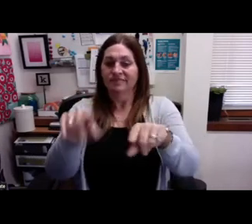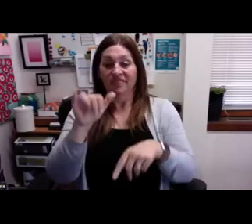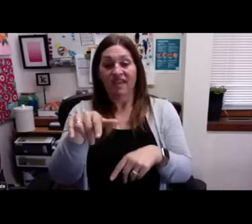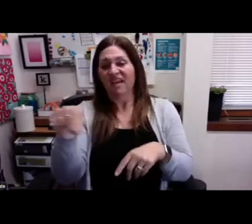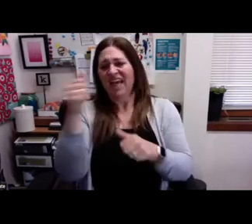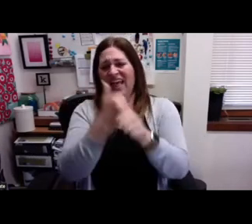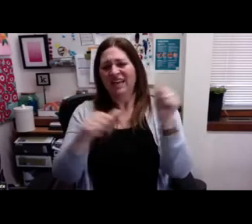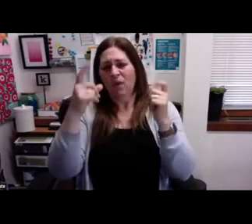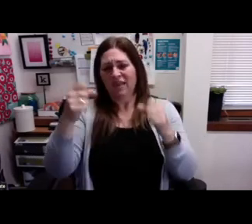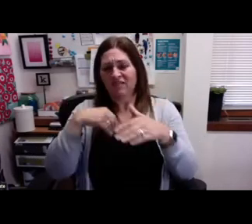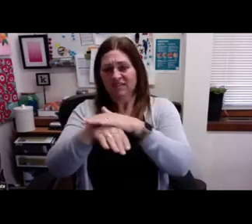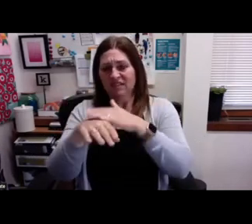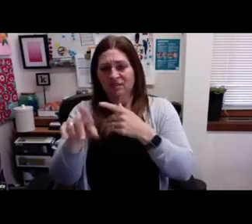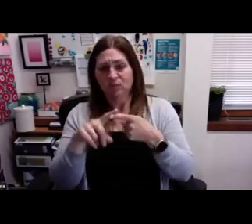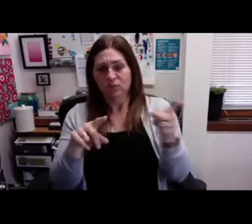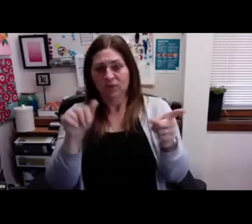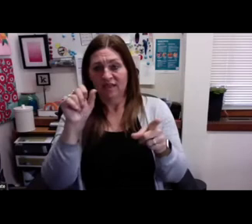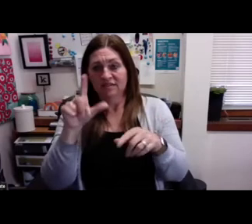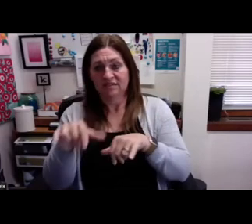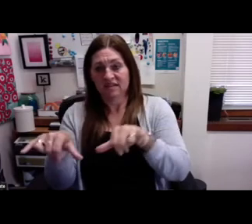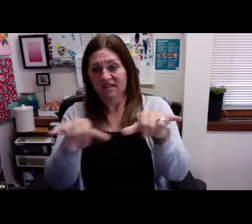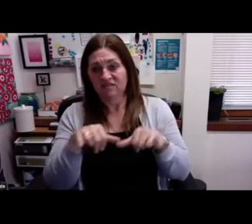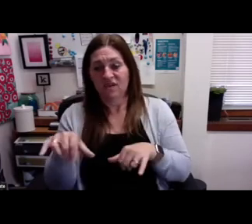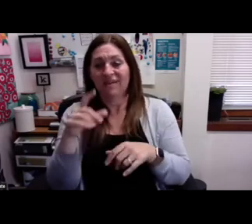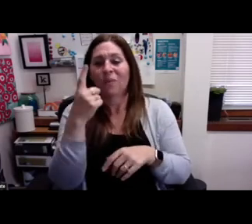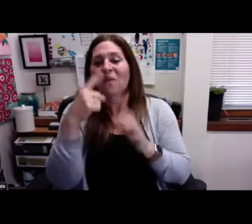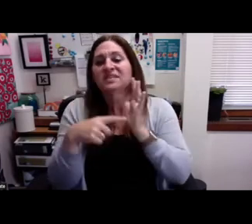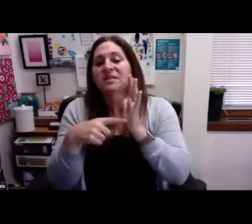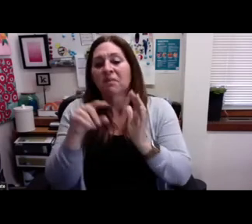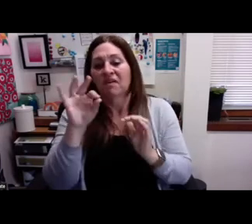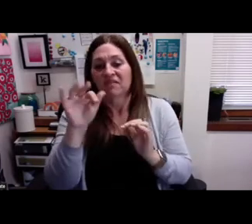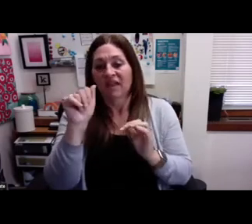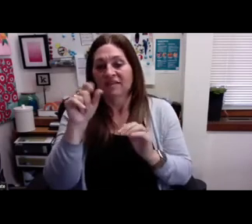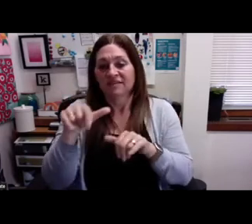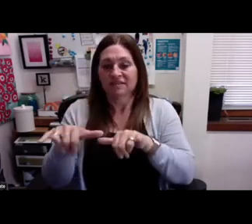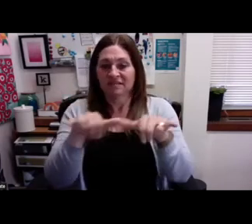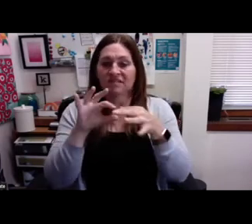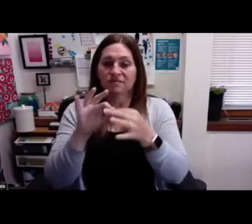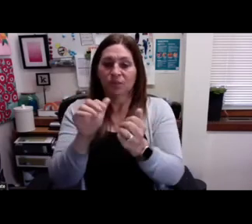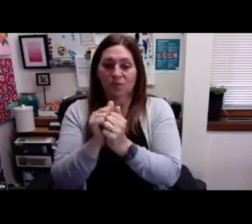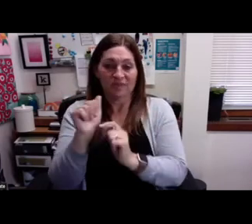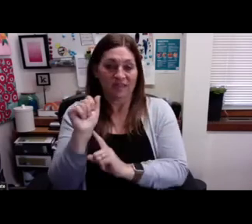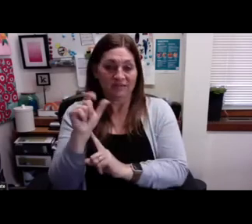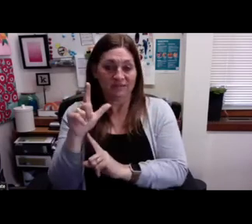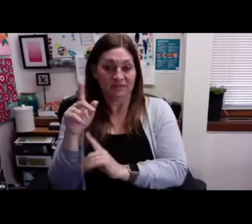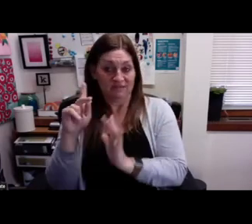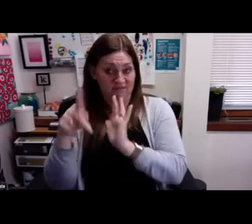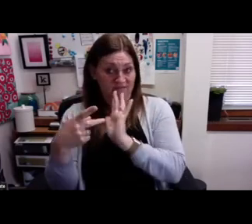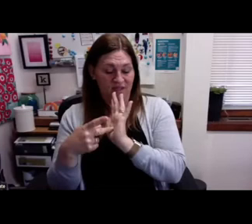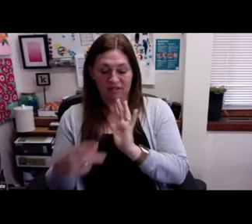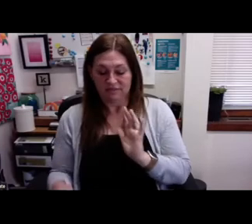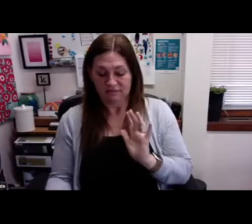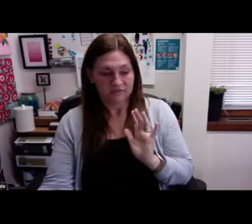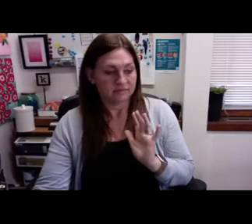it's just a nice collaboration that we have, and anyone can have access to these ASL standards. For example, one of them